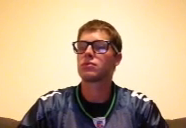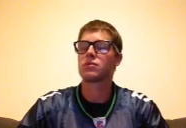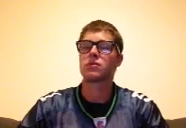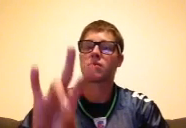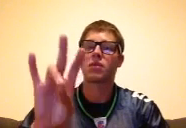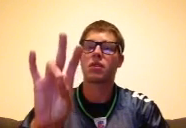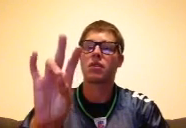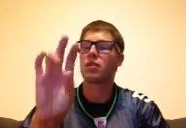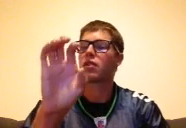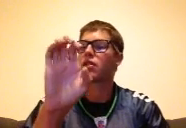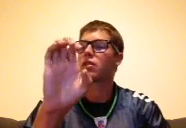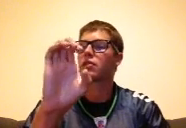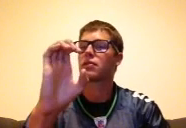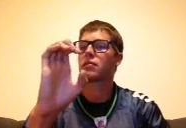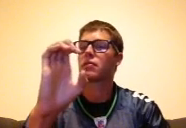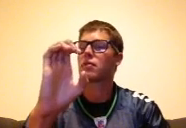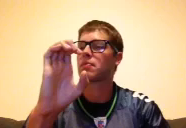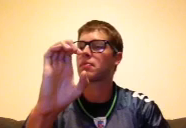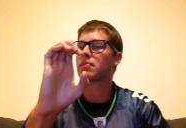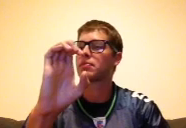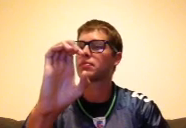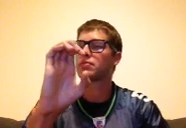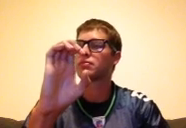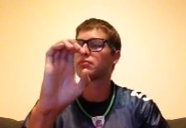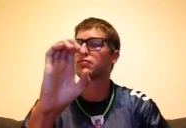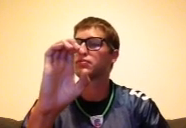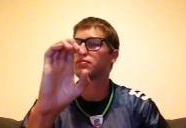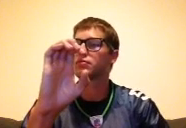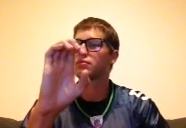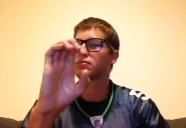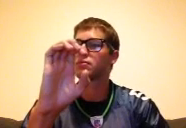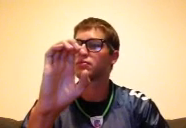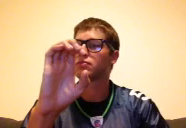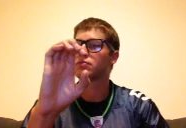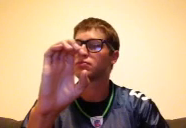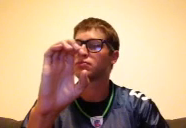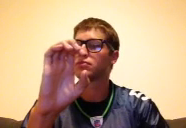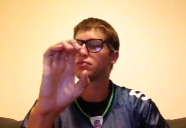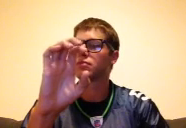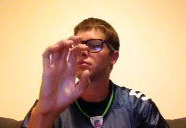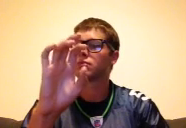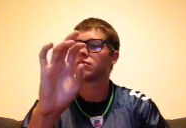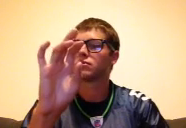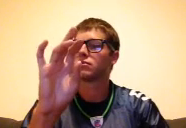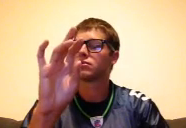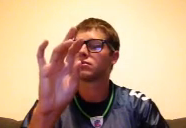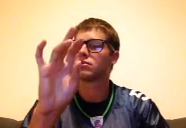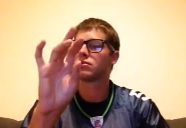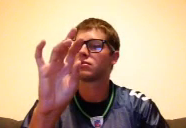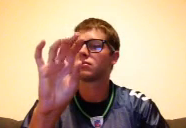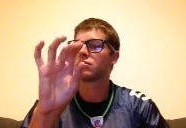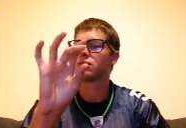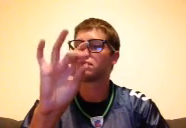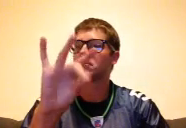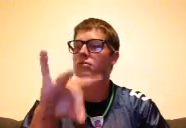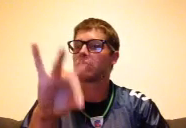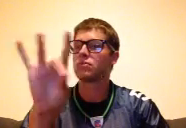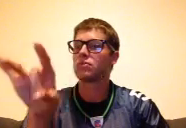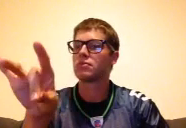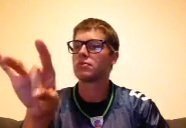over his helmet being a football. They confused his helmet with a football, so they went back to replay. Now I think they need to replay what they're